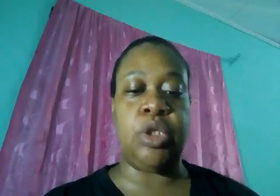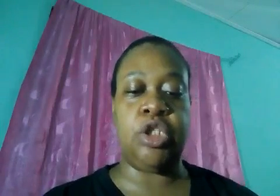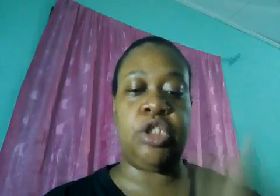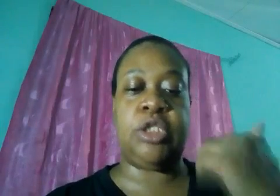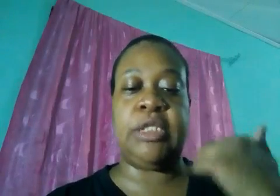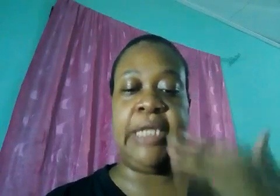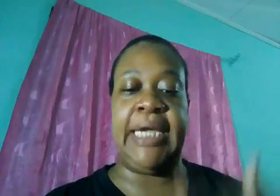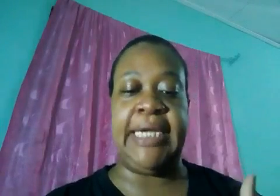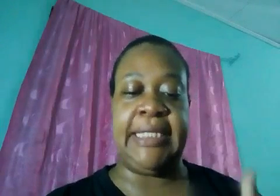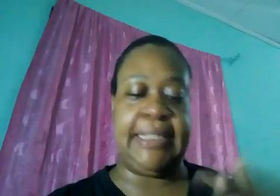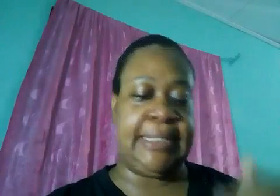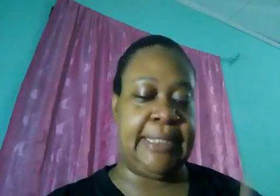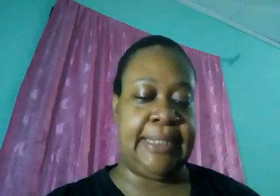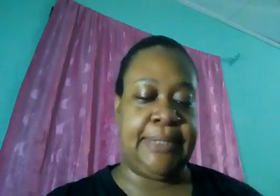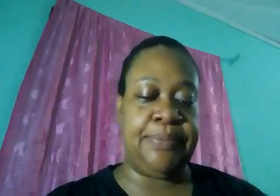2-8.